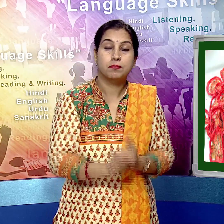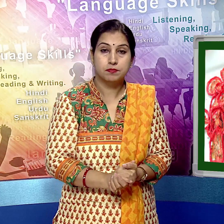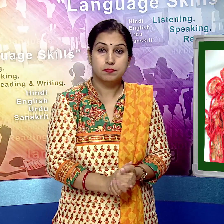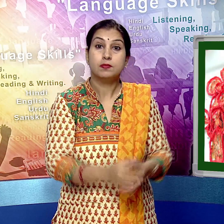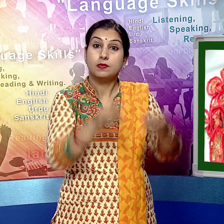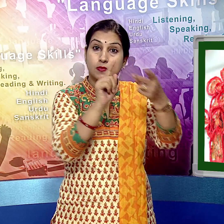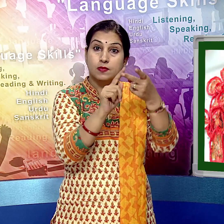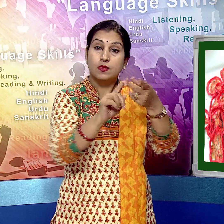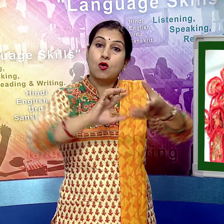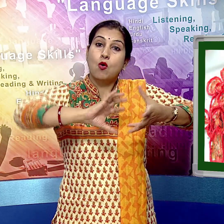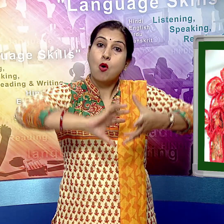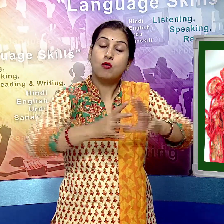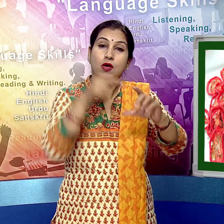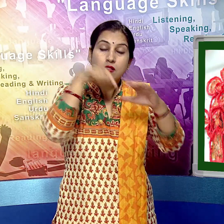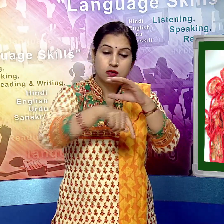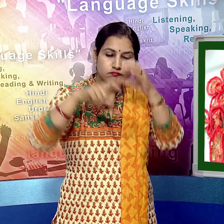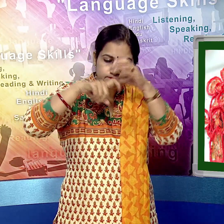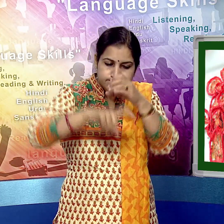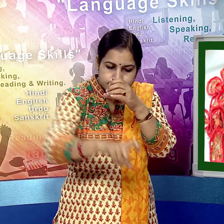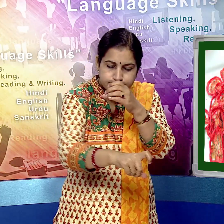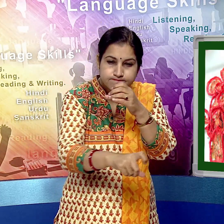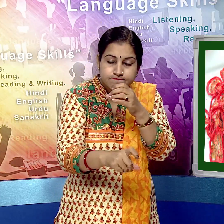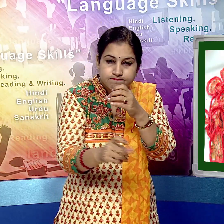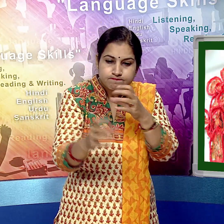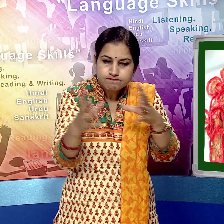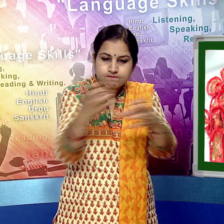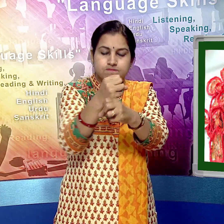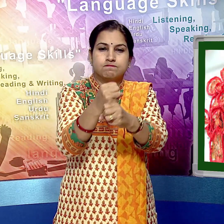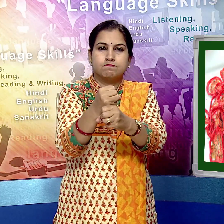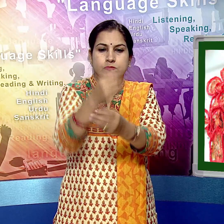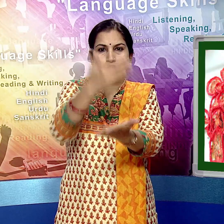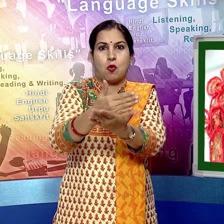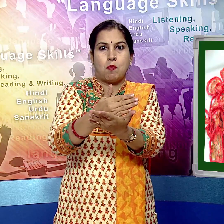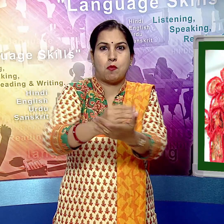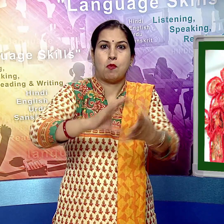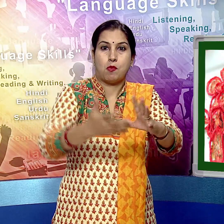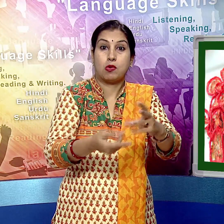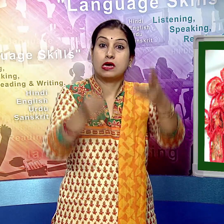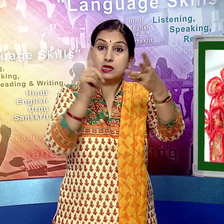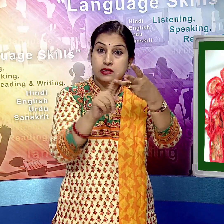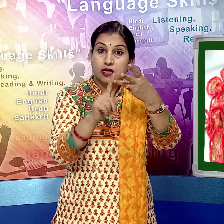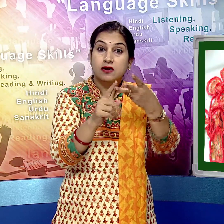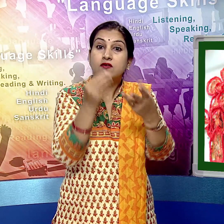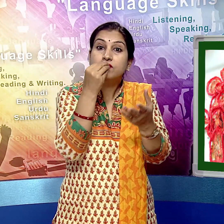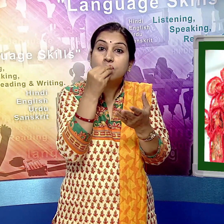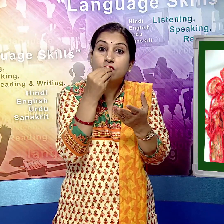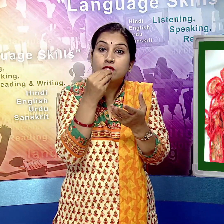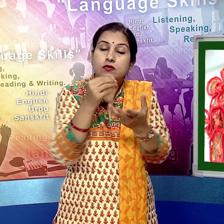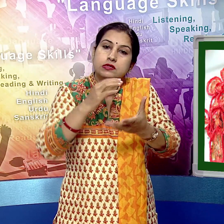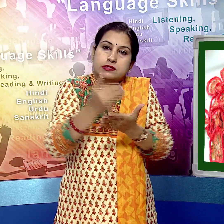controls the growth of microorganisms, and then the food product is preserved